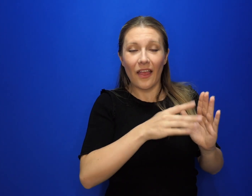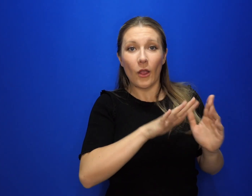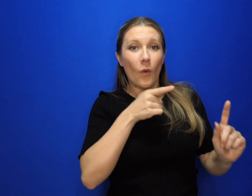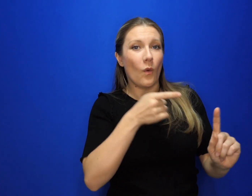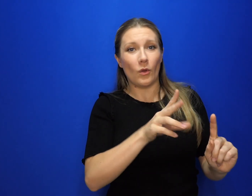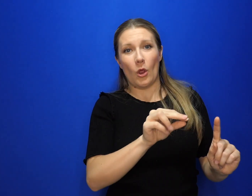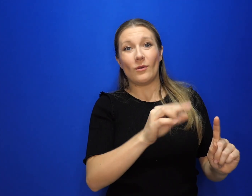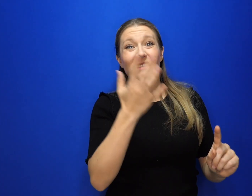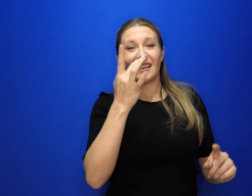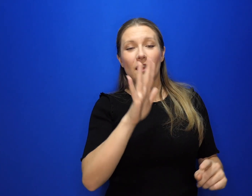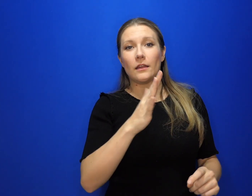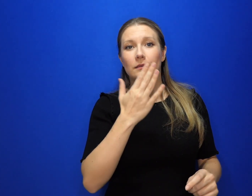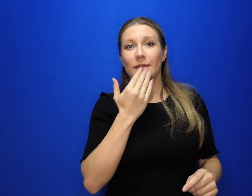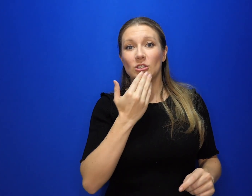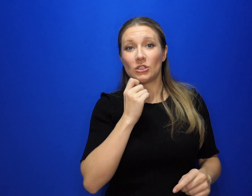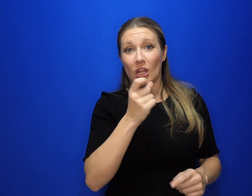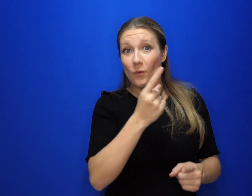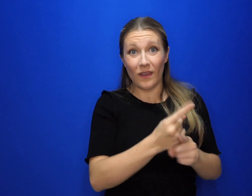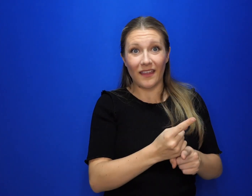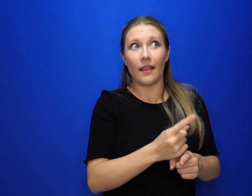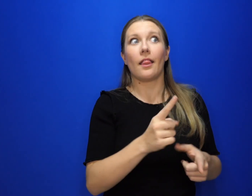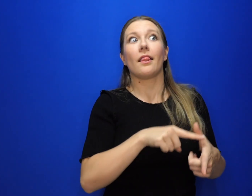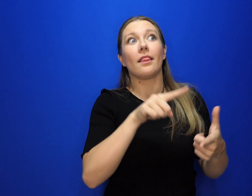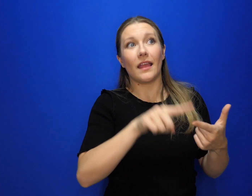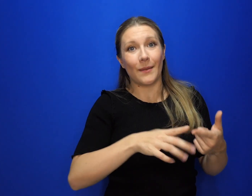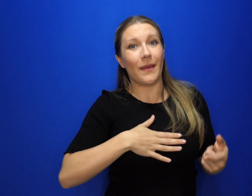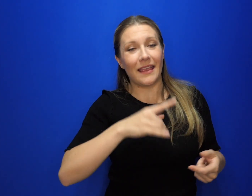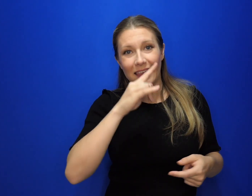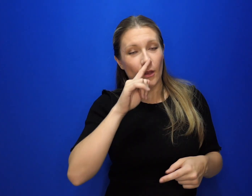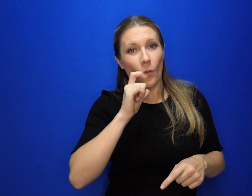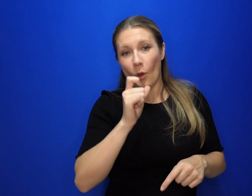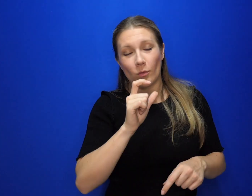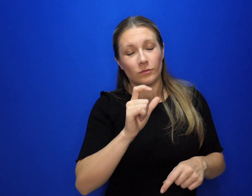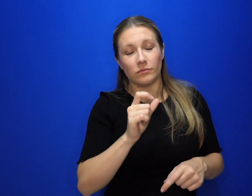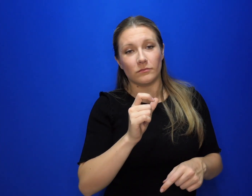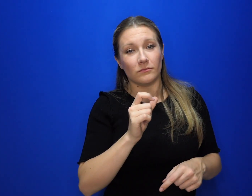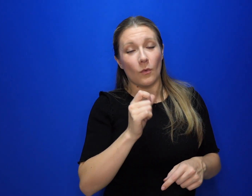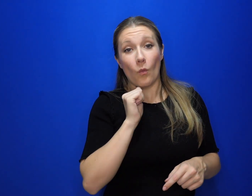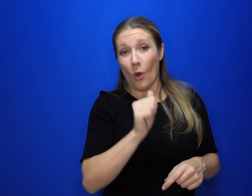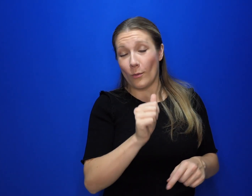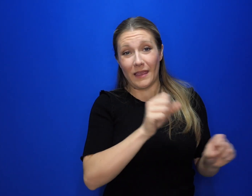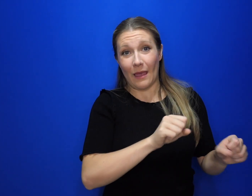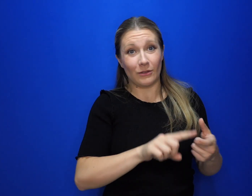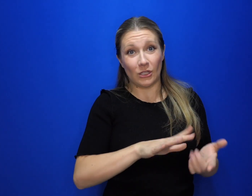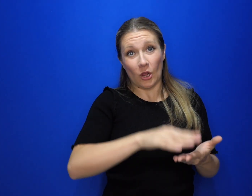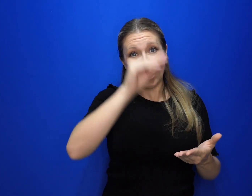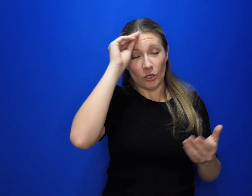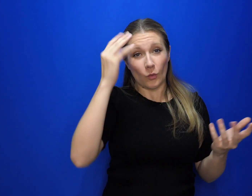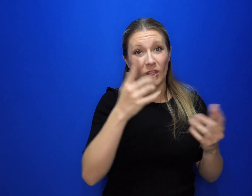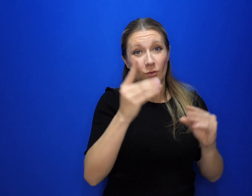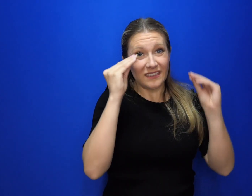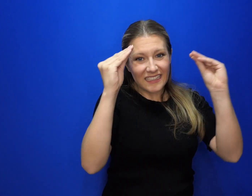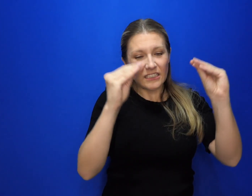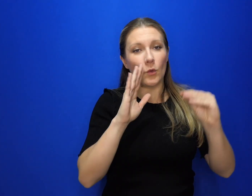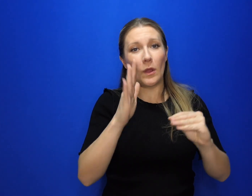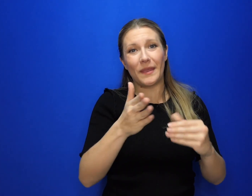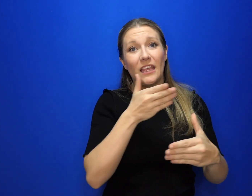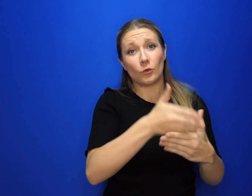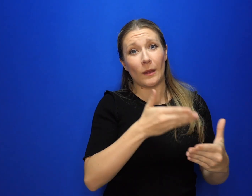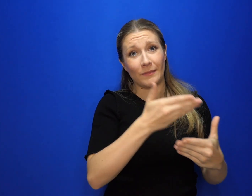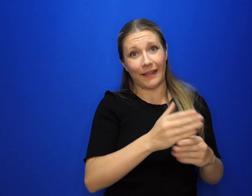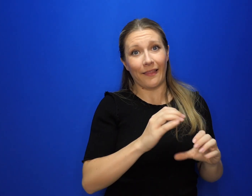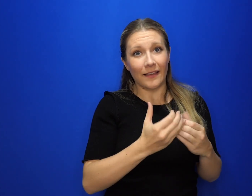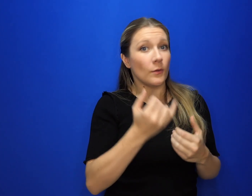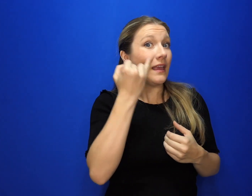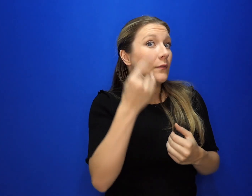doing. It's because their blood sugar isn't right. Thus, my kid isn't going to be learning what you're trying to teach them. Yeah. It's going to be disruptive. So